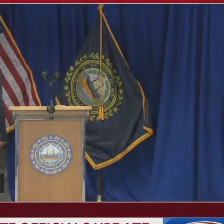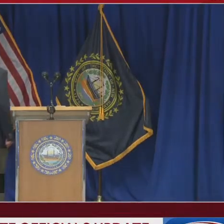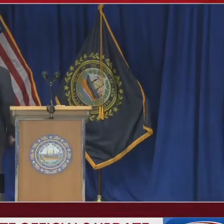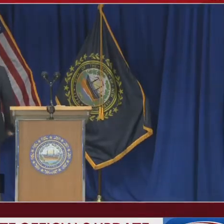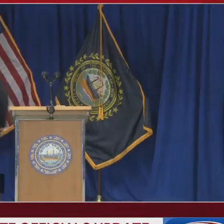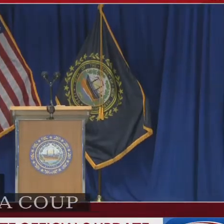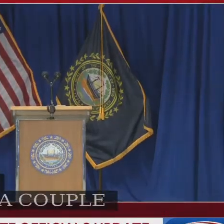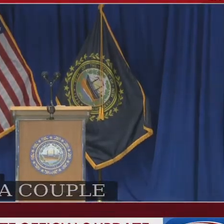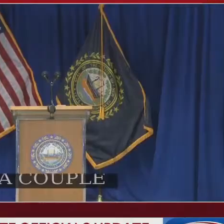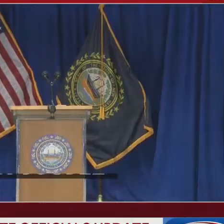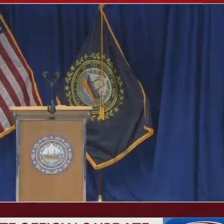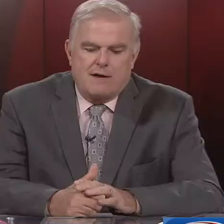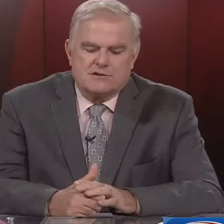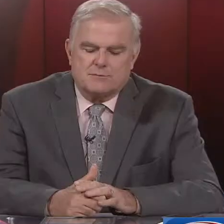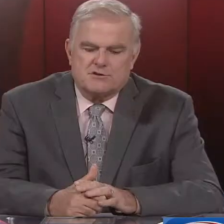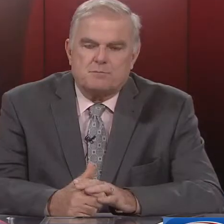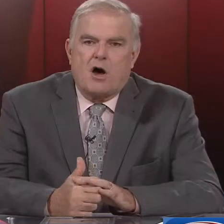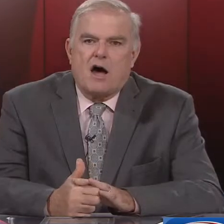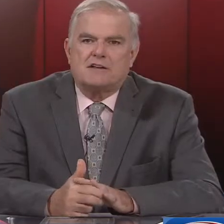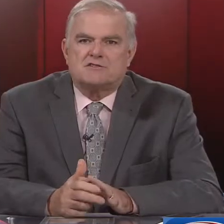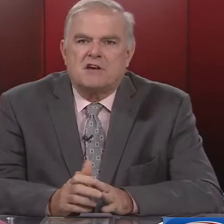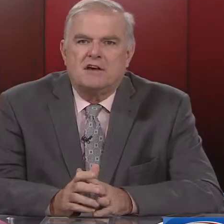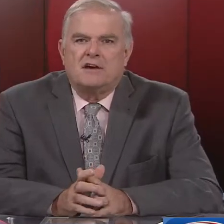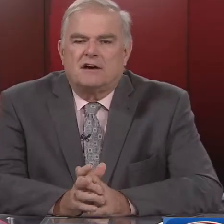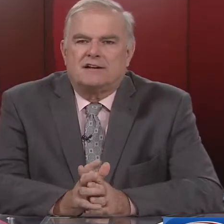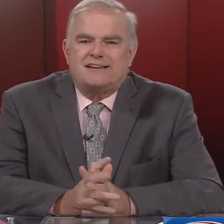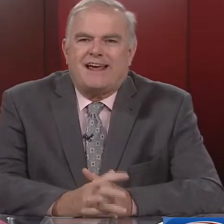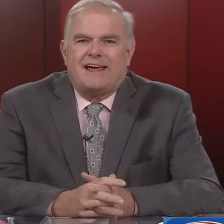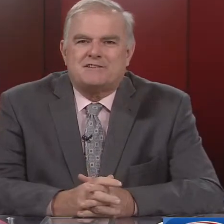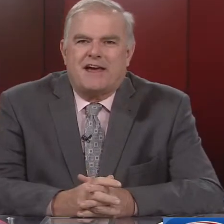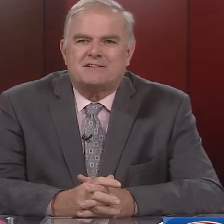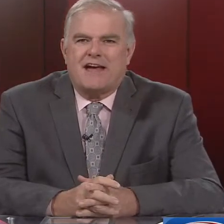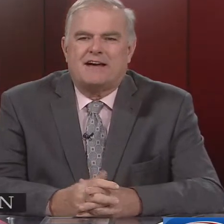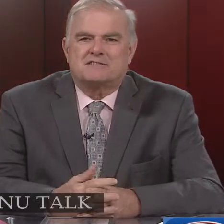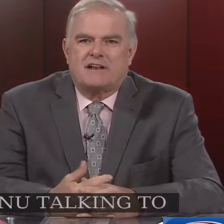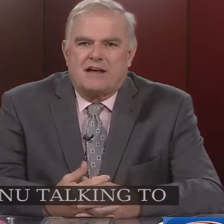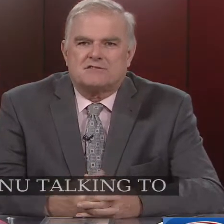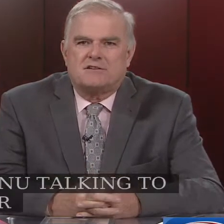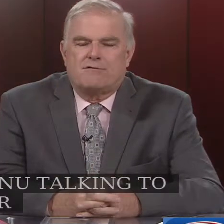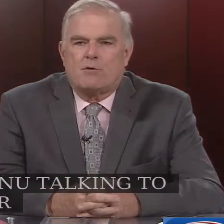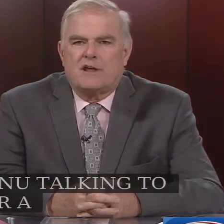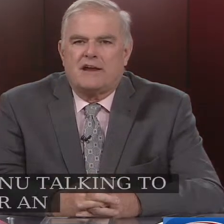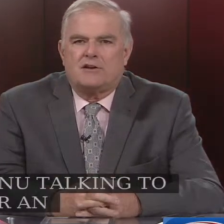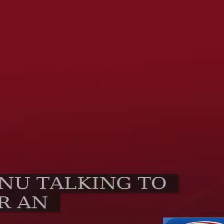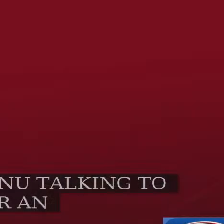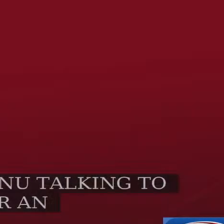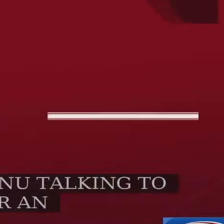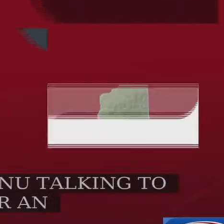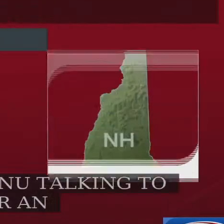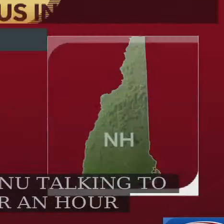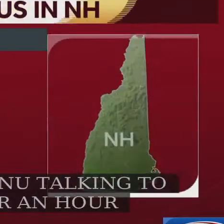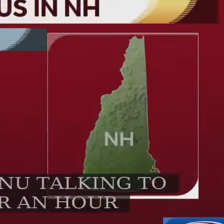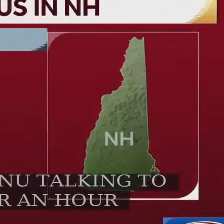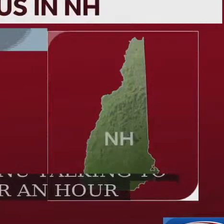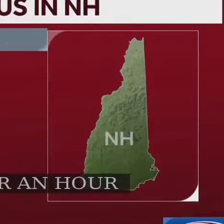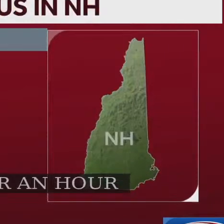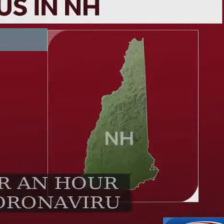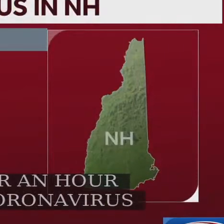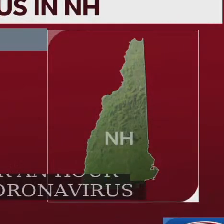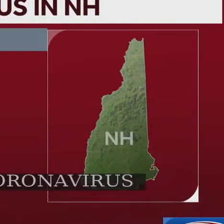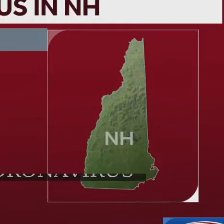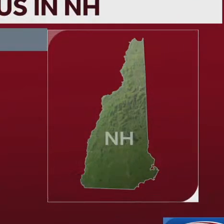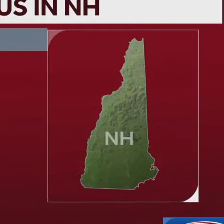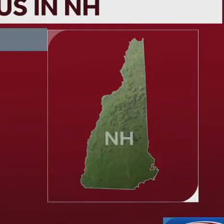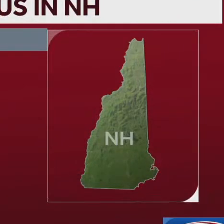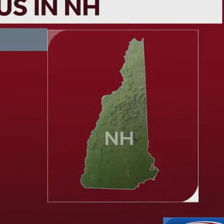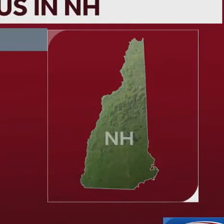afternoon, updating the state on the coronavirus response. DHHS announcing 48 new cases today and one new